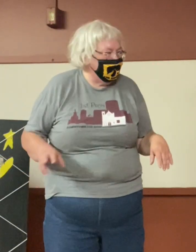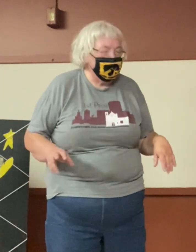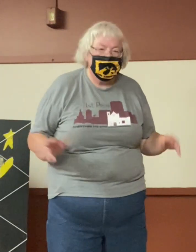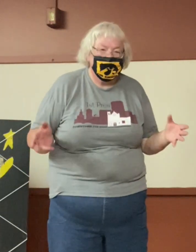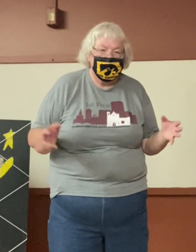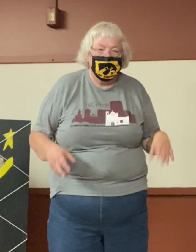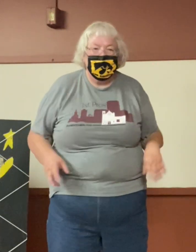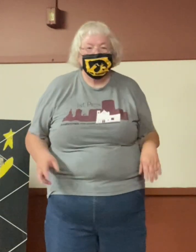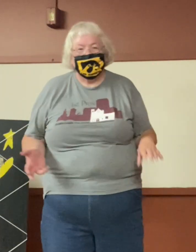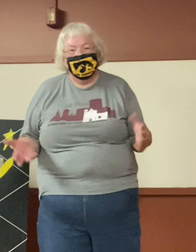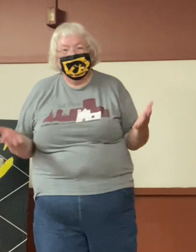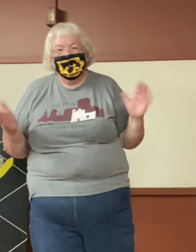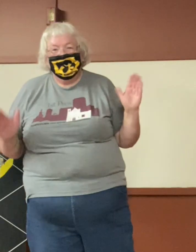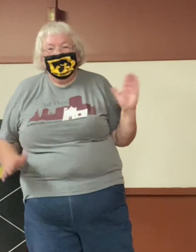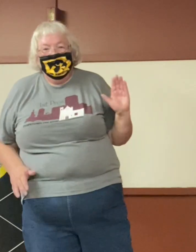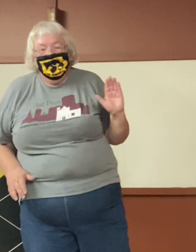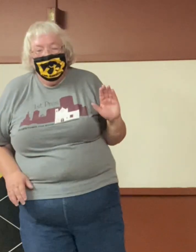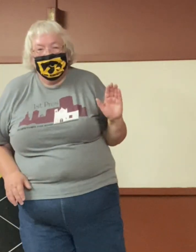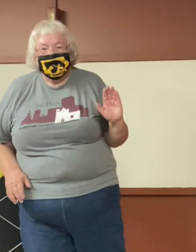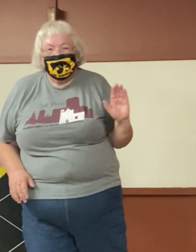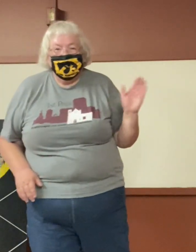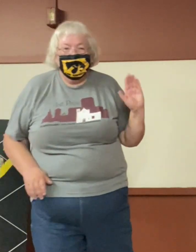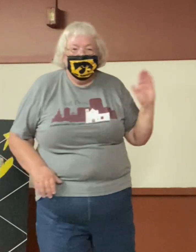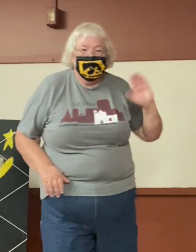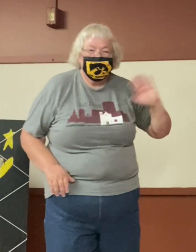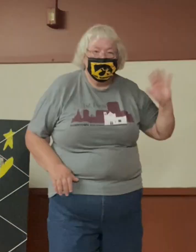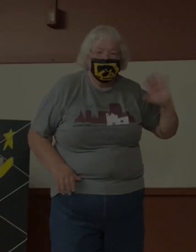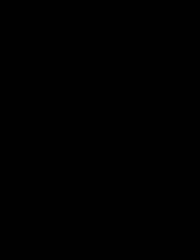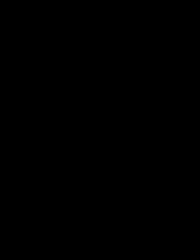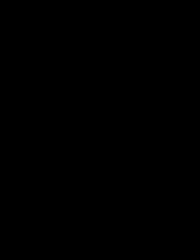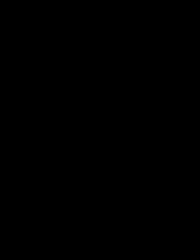sitting over there for your bag. So, yeah, great. We'll see you then. All right, bye-bye.